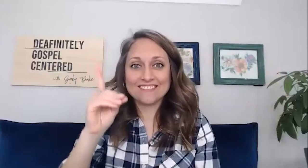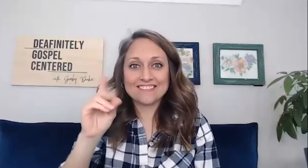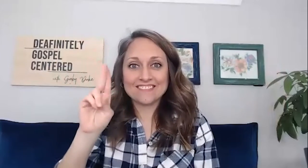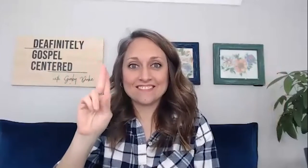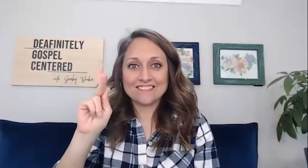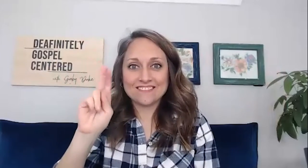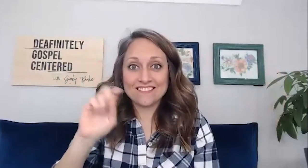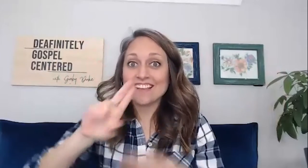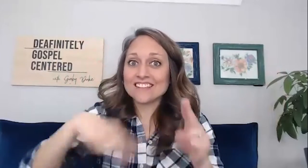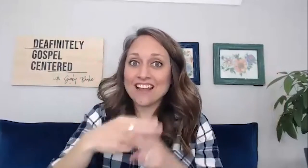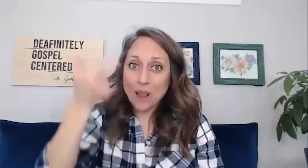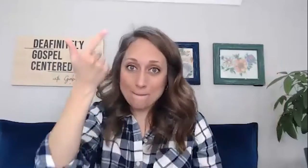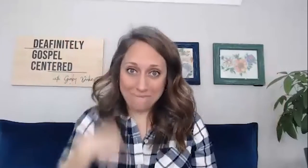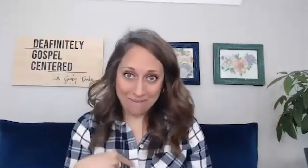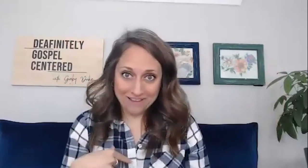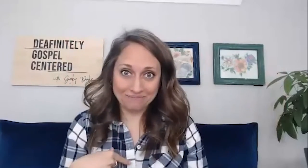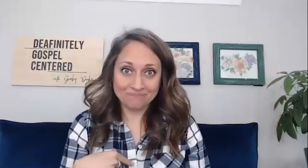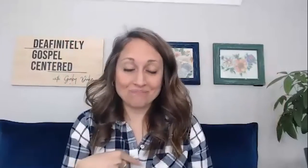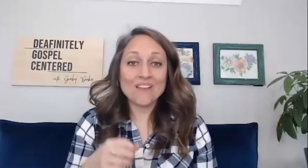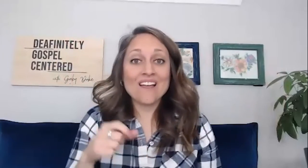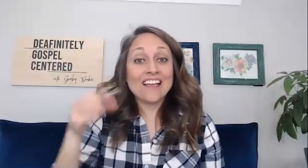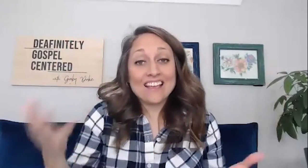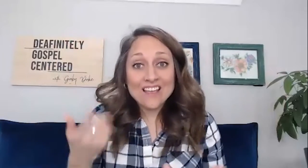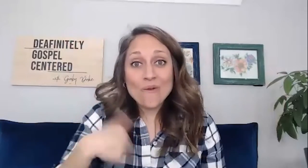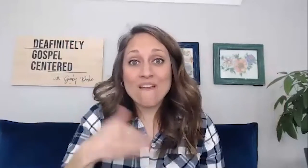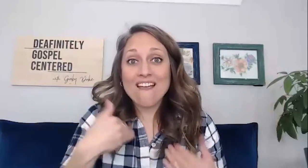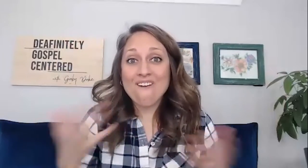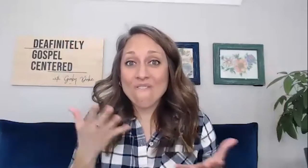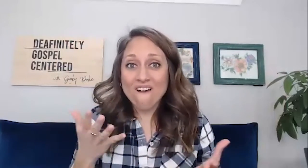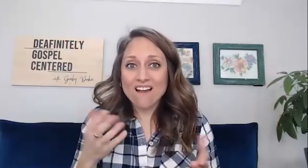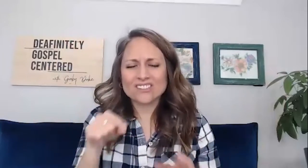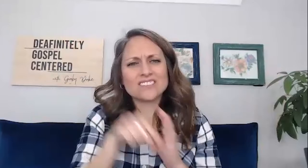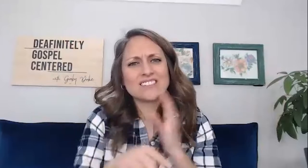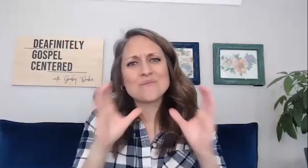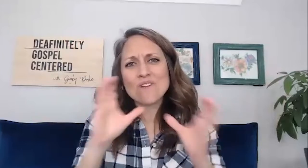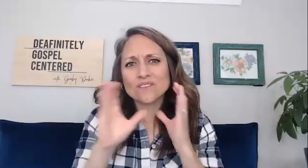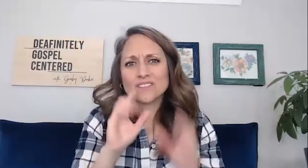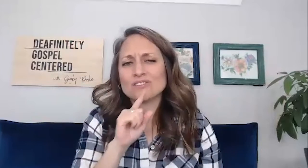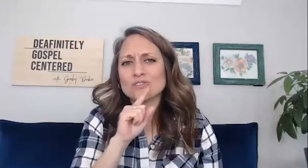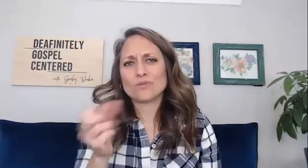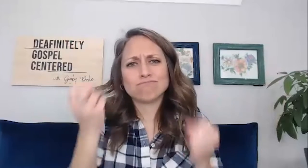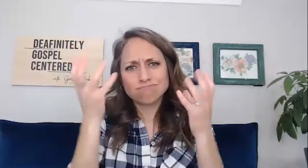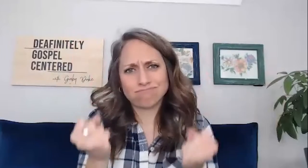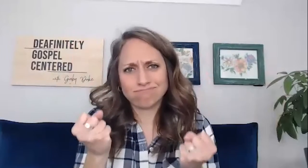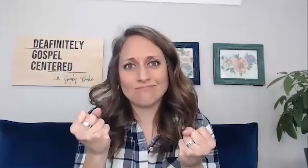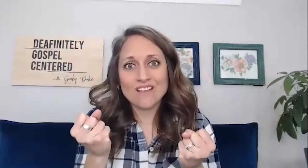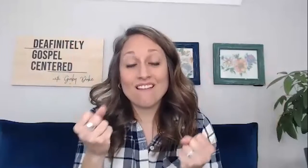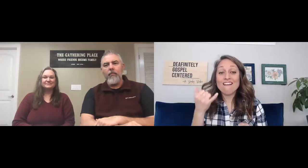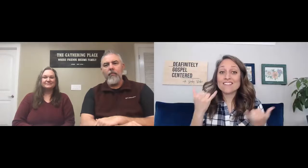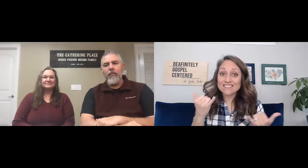Duke, and my sign nickname looks like this. Today, we're going to have a deep conversation on the topic